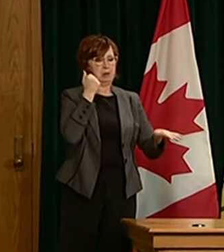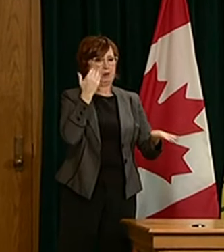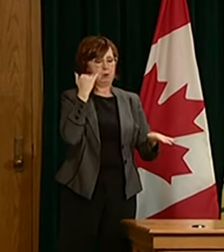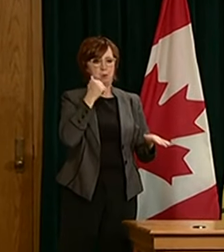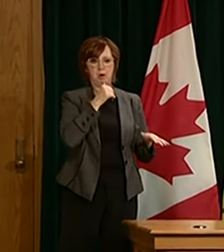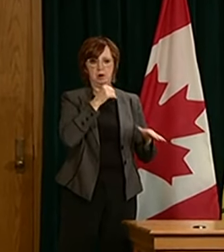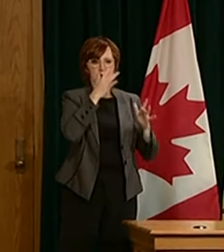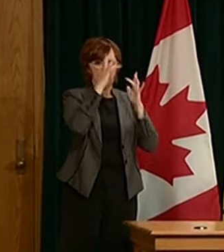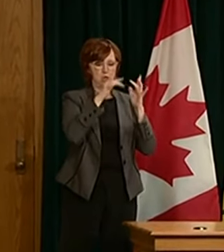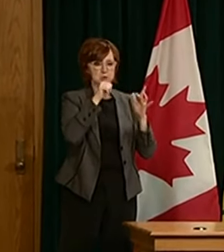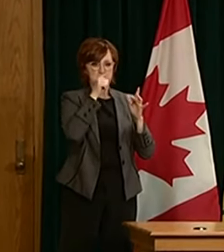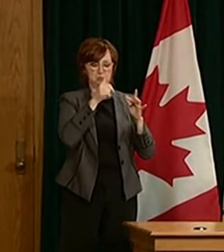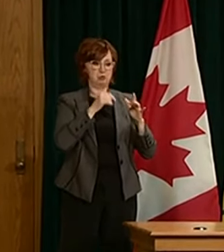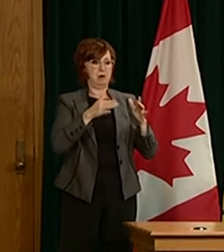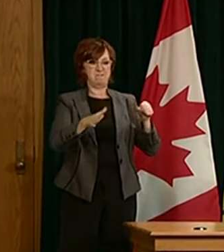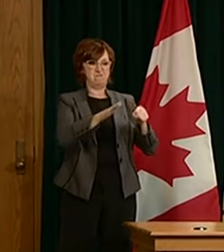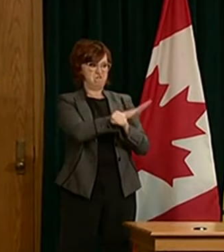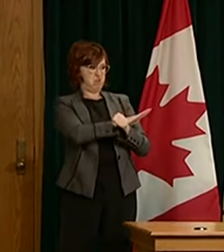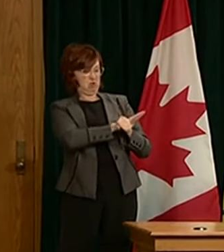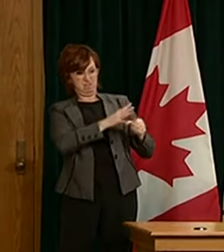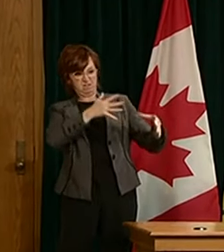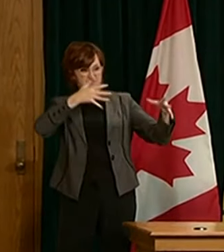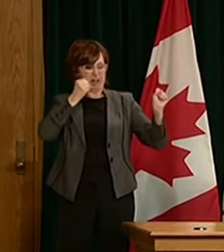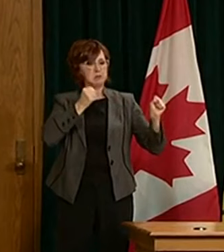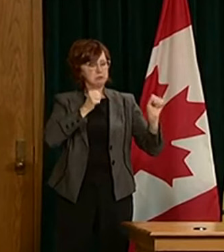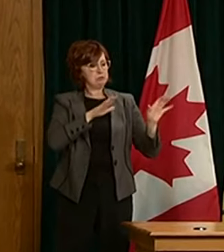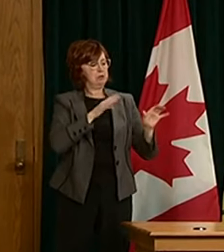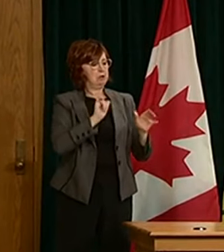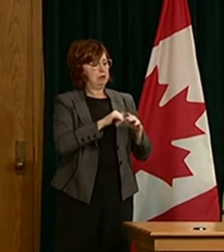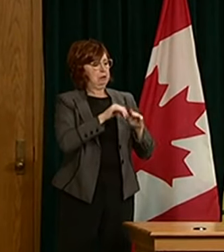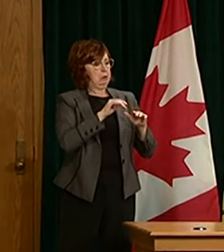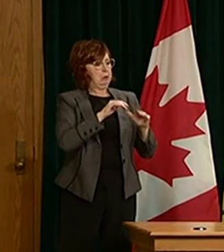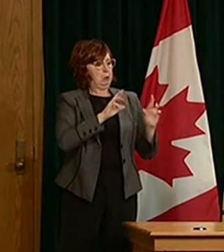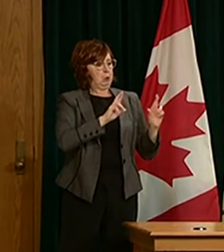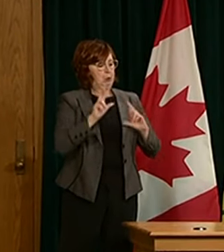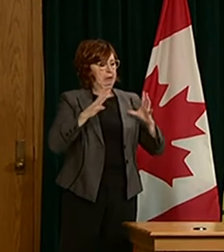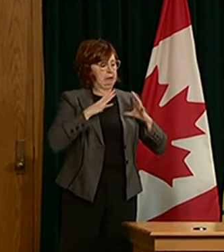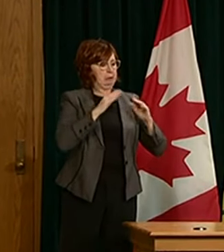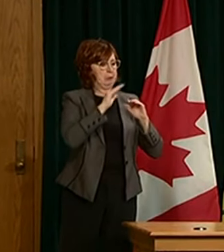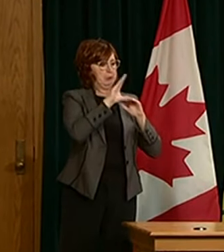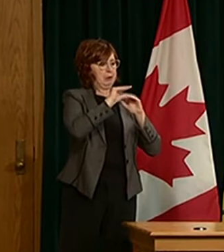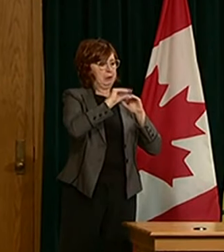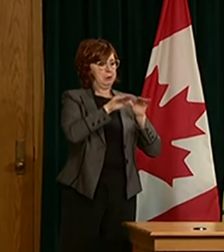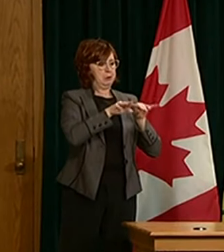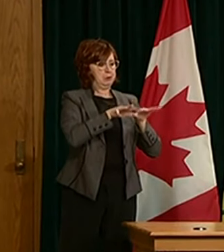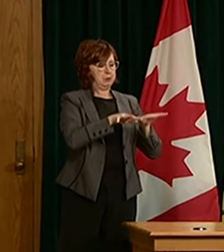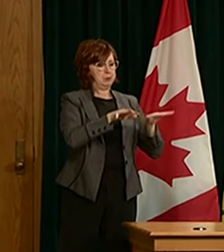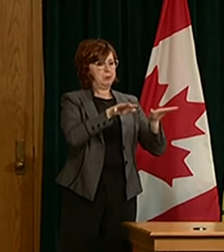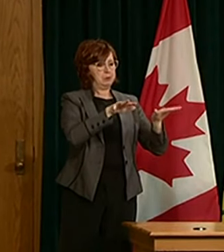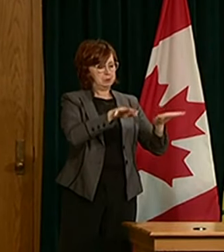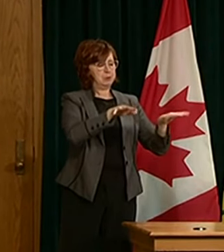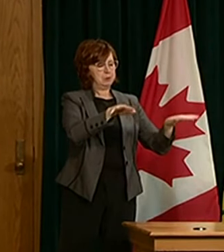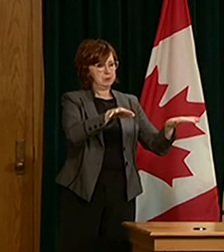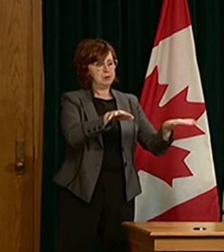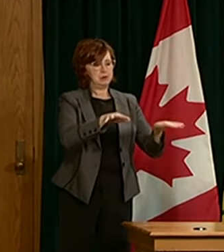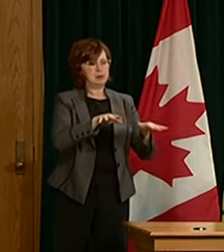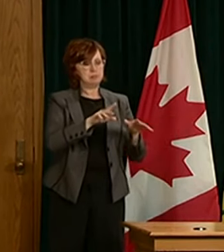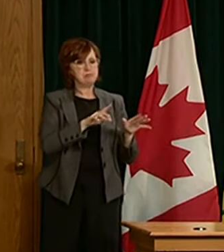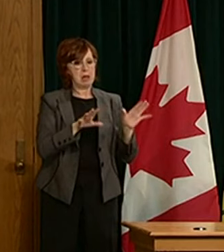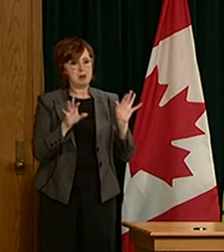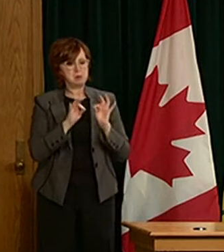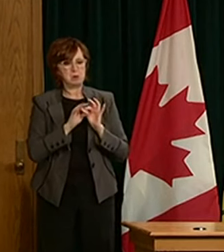mitigation strategies to ensure health care services are available when and where needed most. I think my takeaway is that the